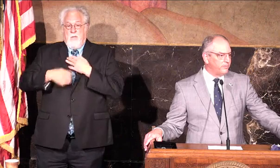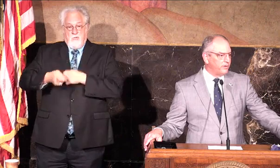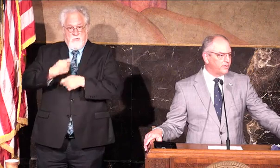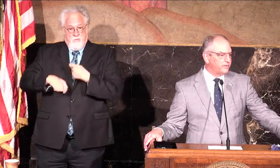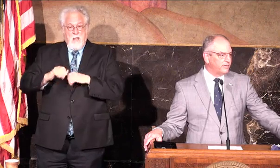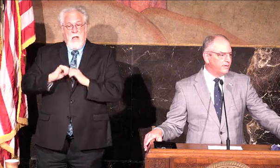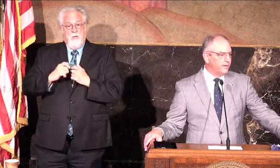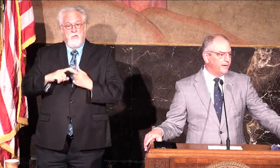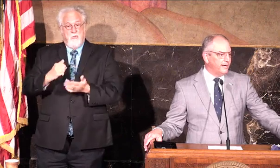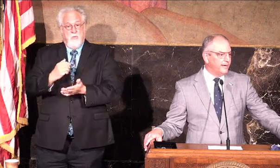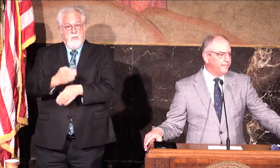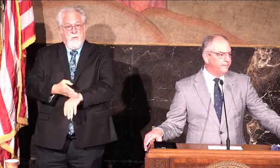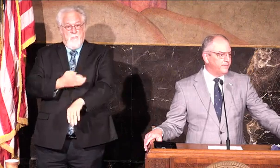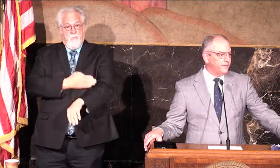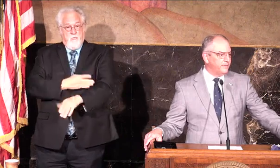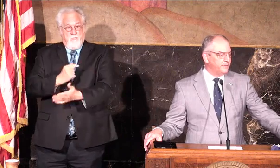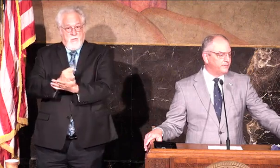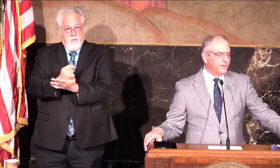approved therapeutic